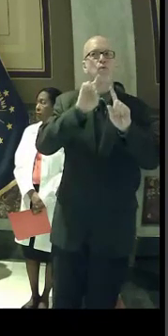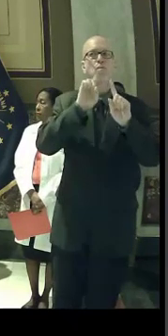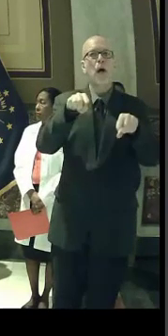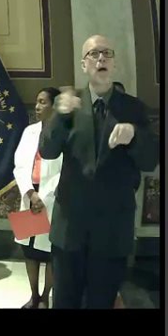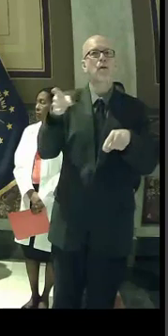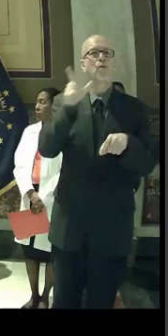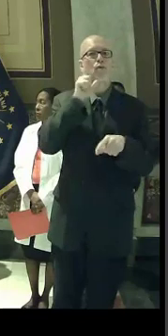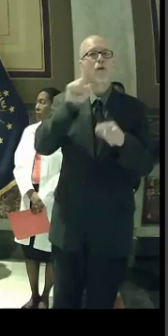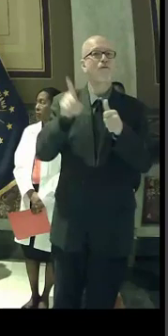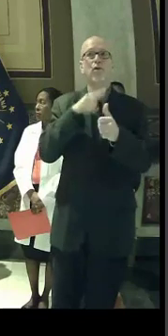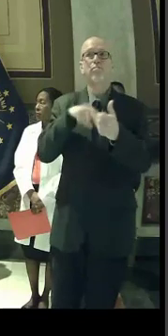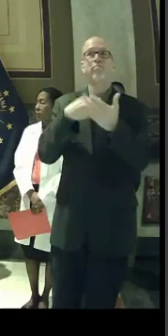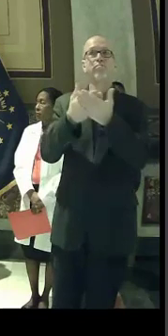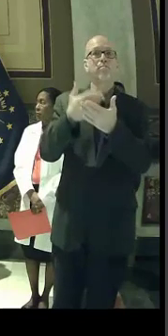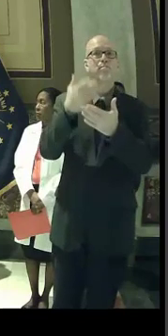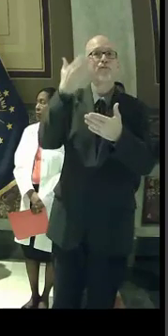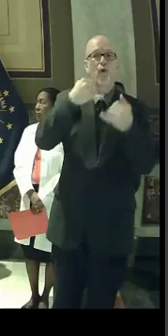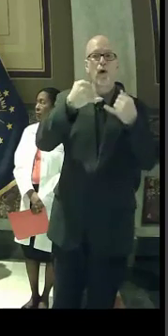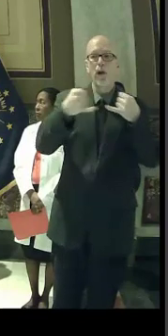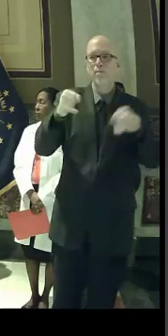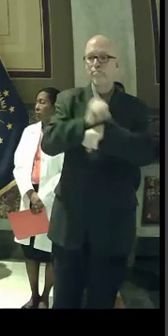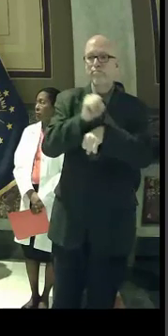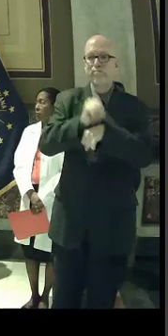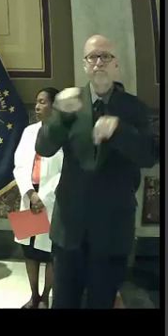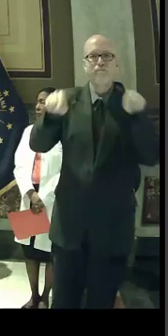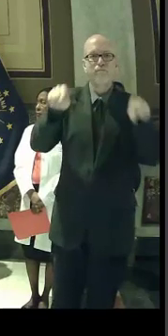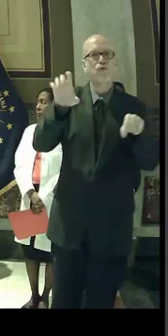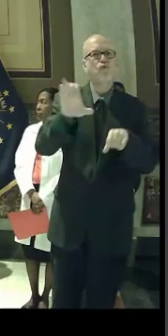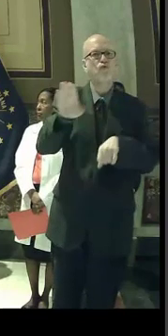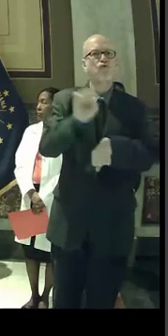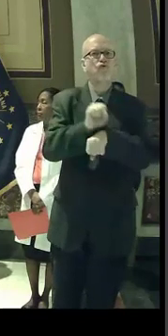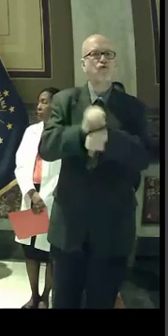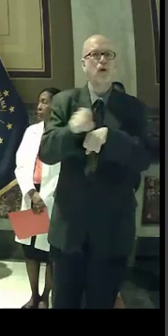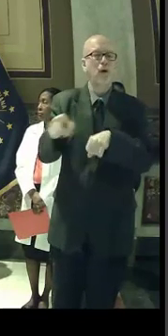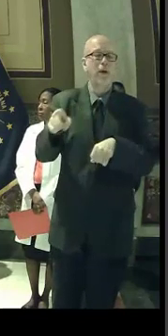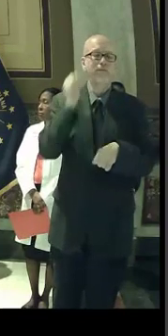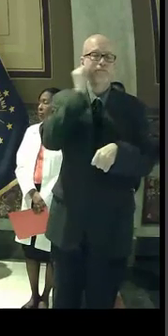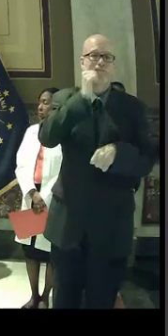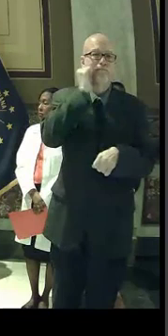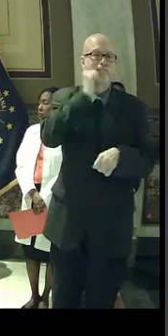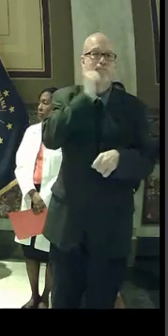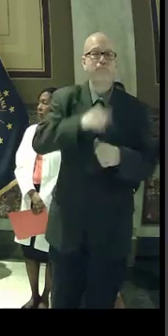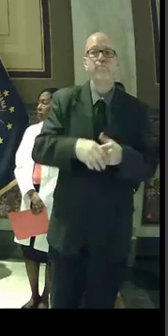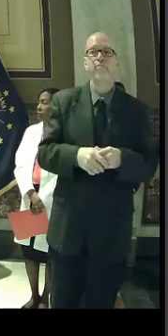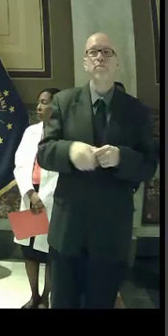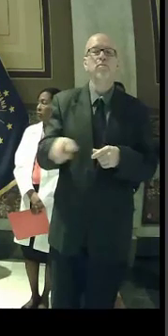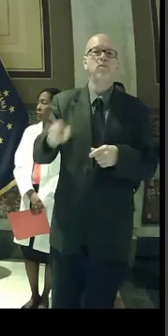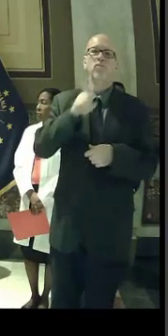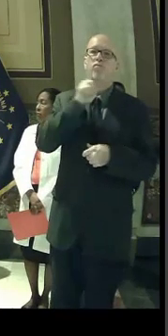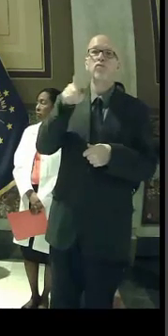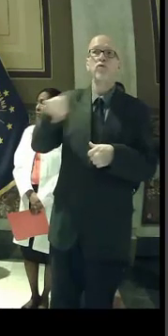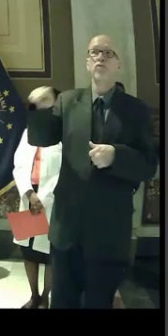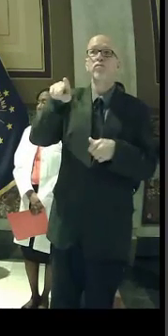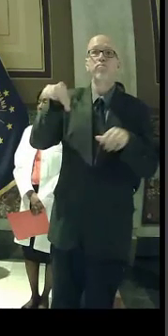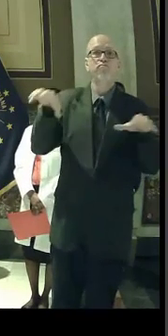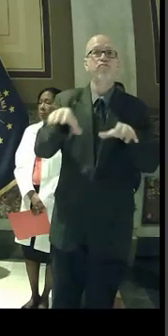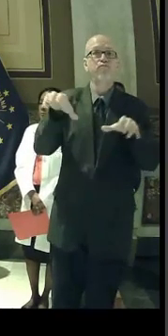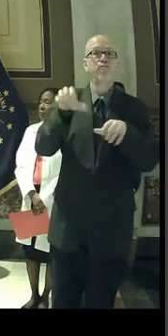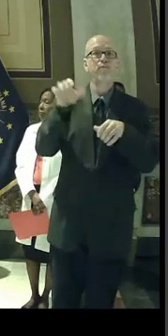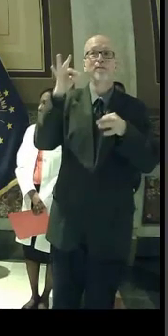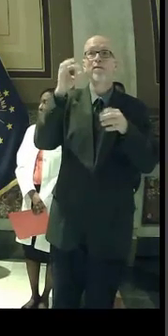first responders that are out there on the front lines doing their job 24 hours a day. They truly are out there on the front lines,